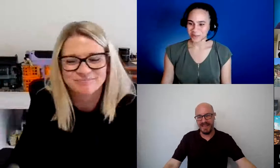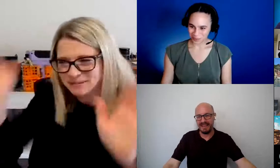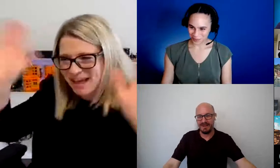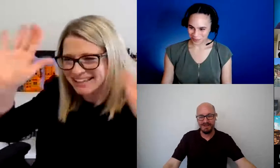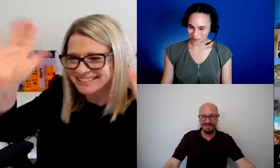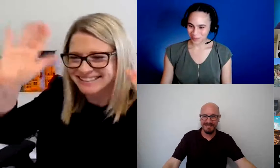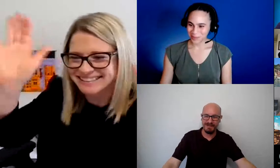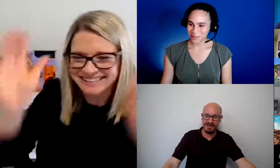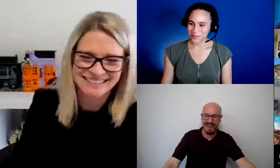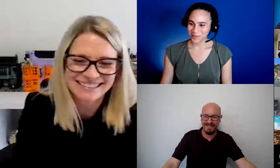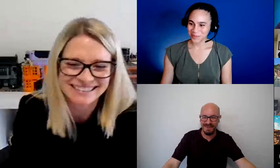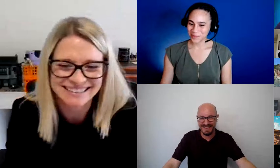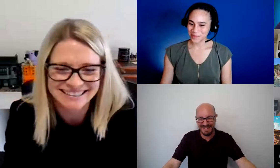Thank you. Bye bye, everyone.